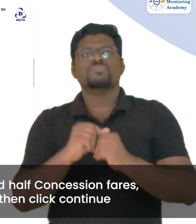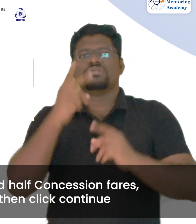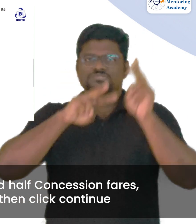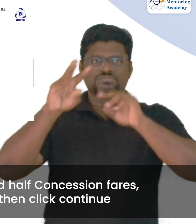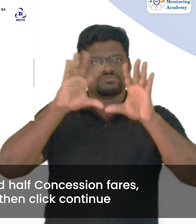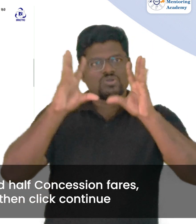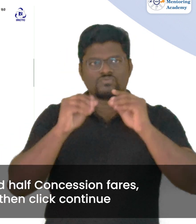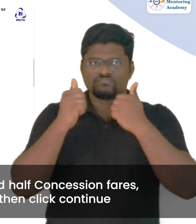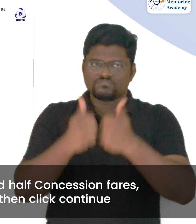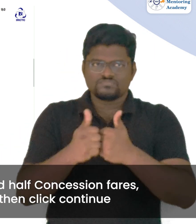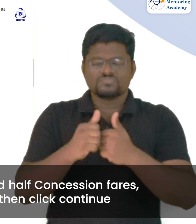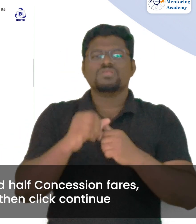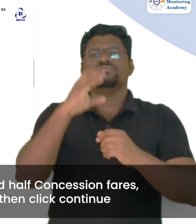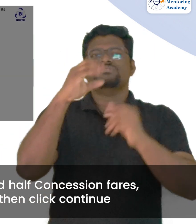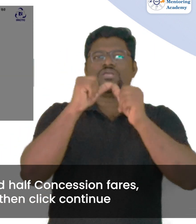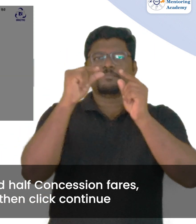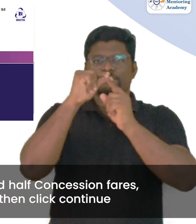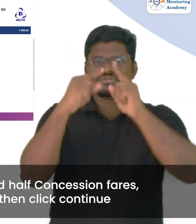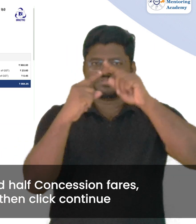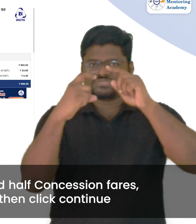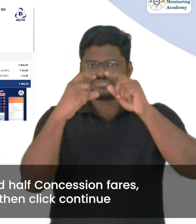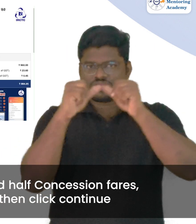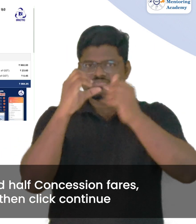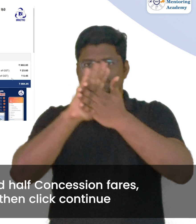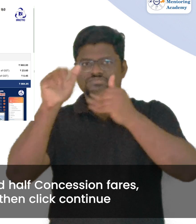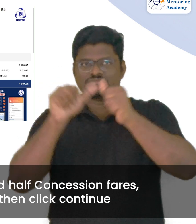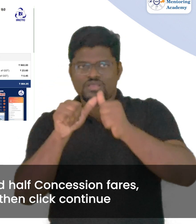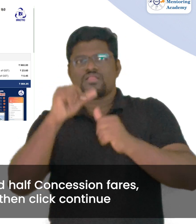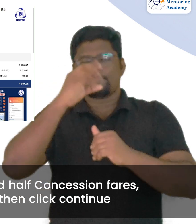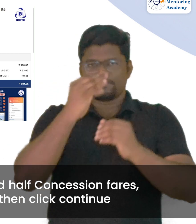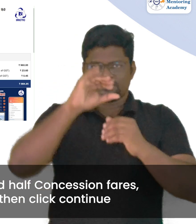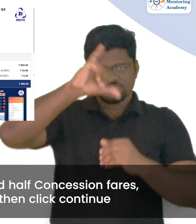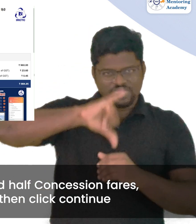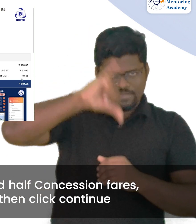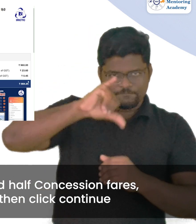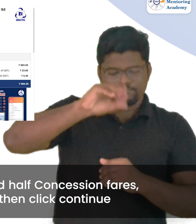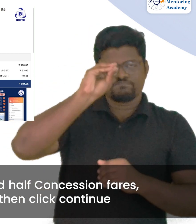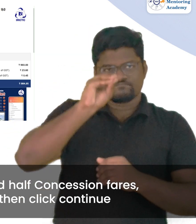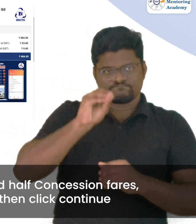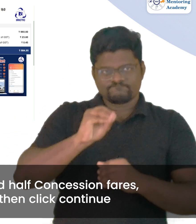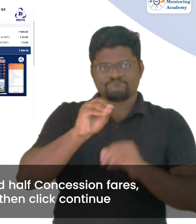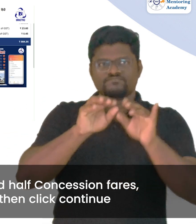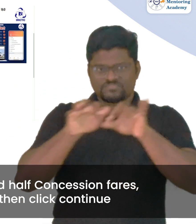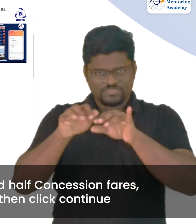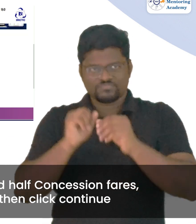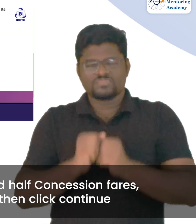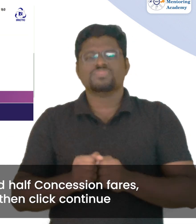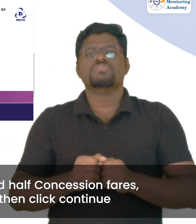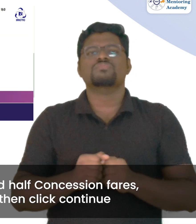Show the passenger detail and half concession fares. Then enter captcha and then click Continue. Show the payment